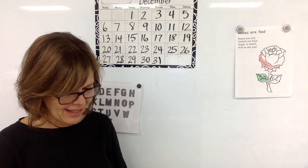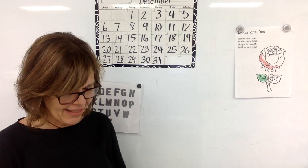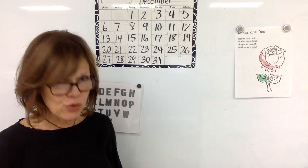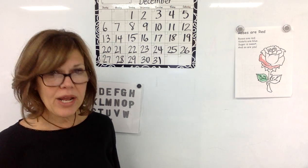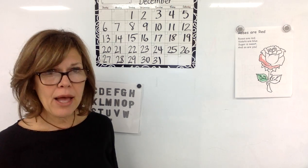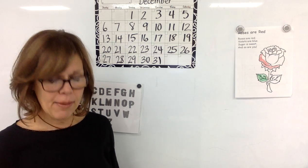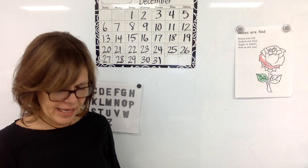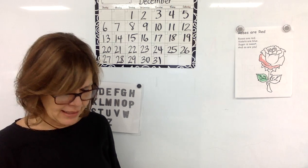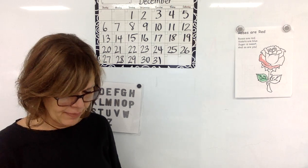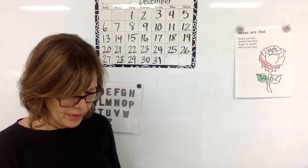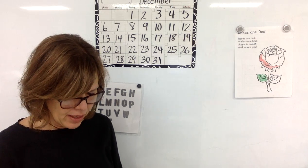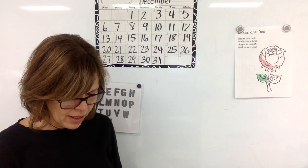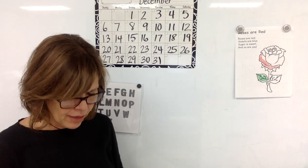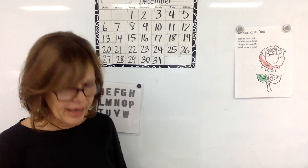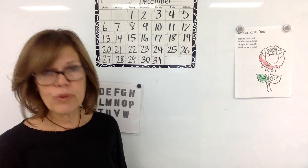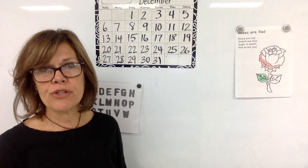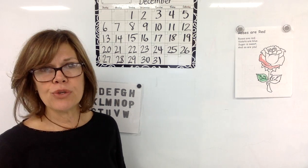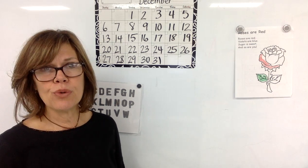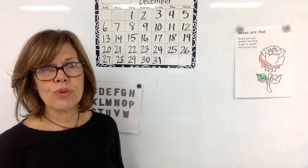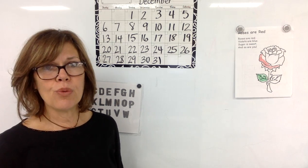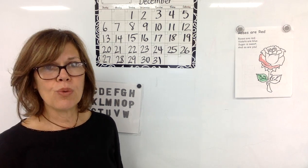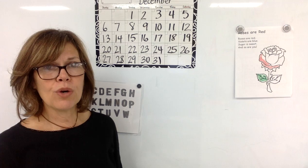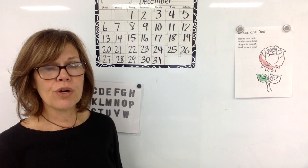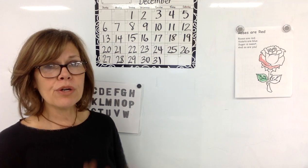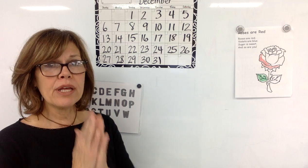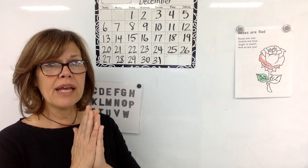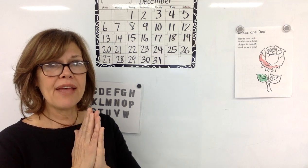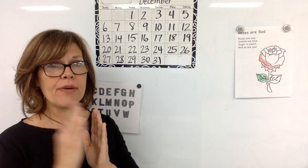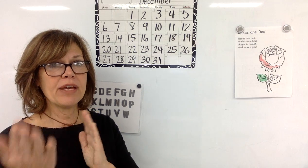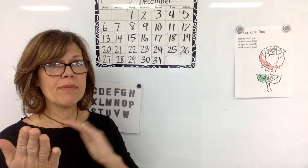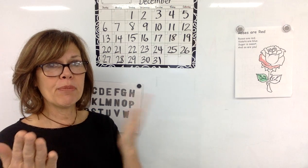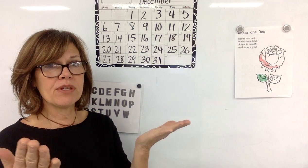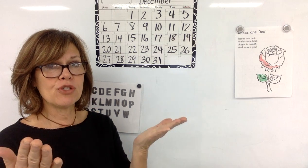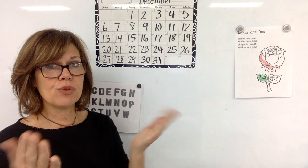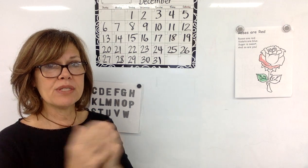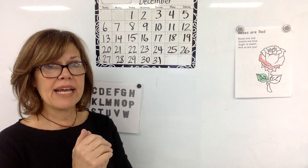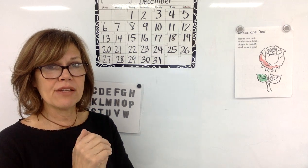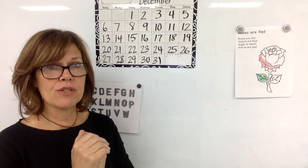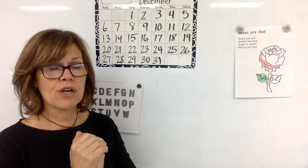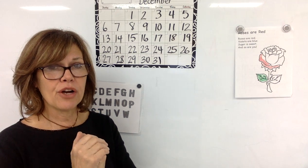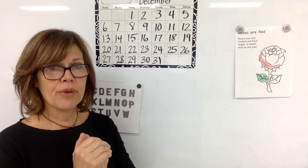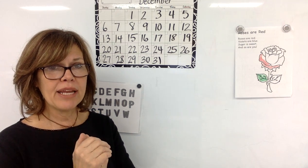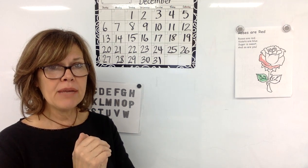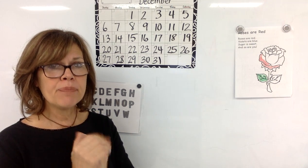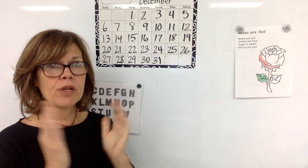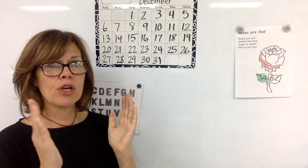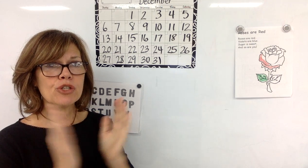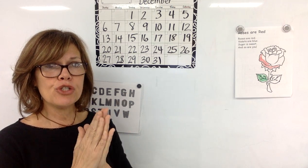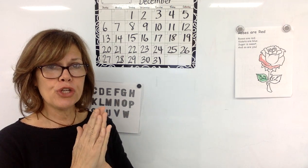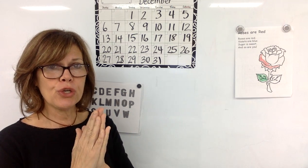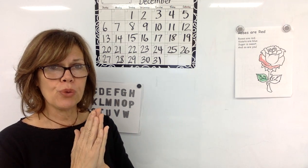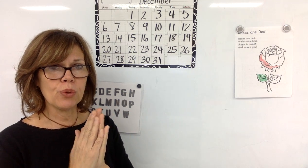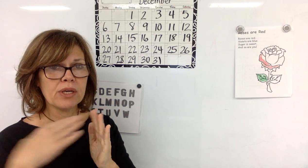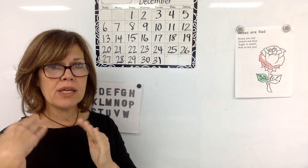That's what a hum is. All right, we do the word, and then we come up with the two sounds. Are you ready? Do,